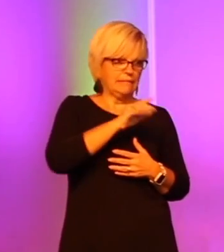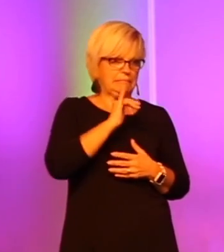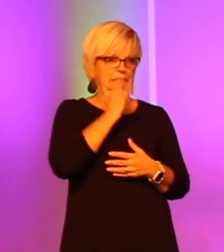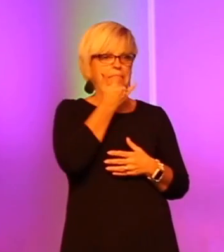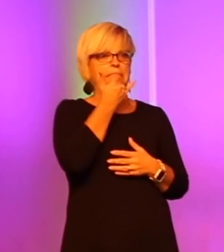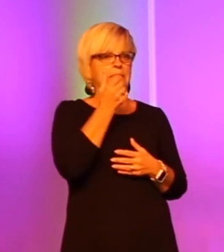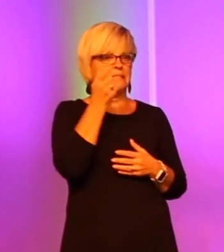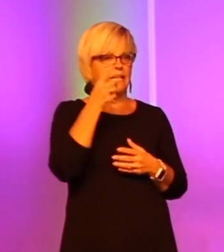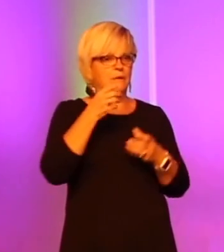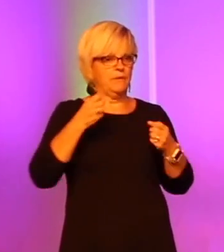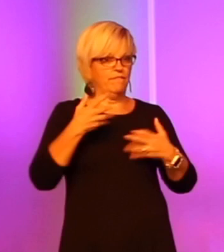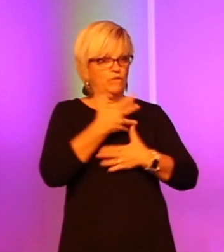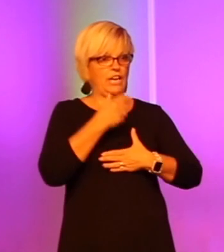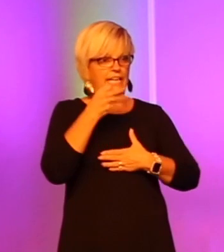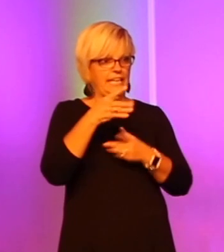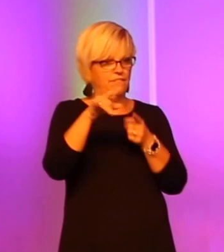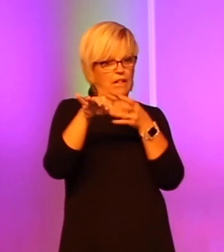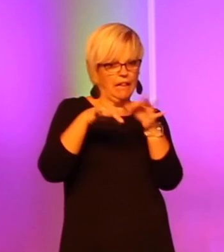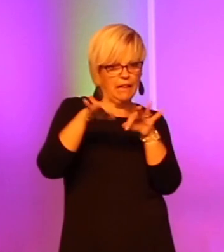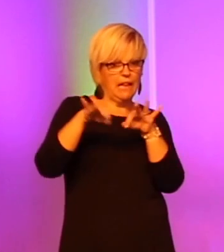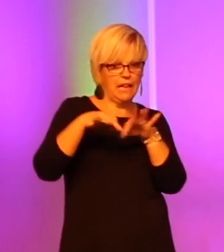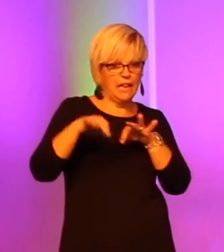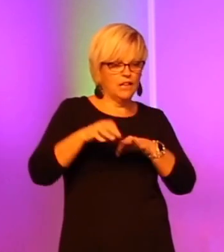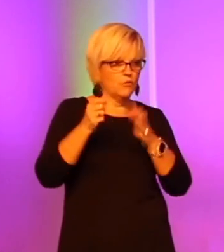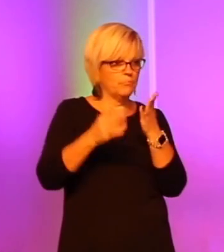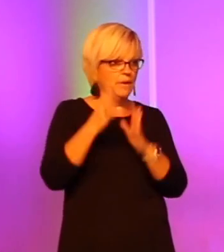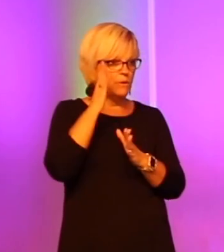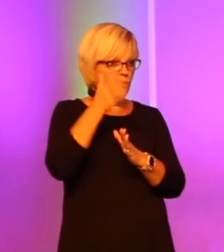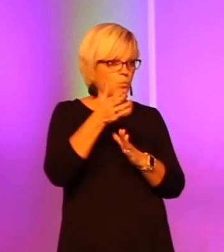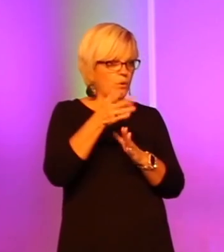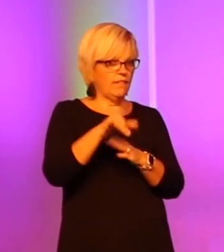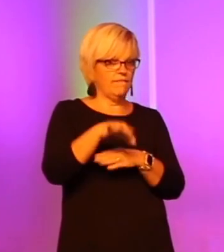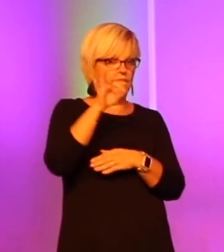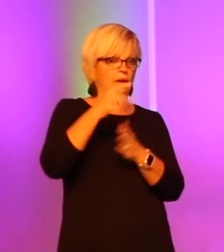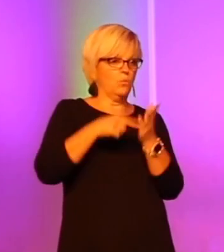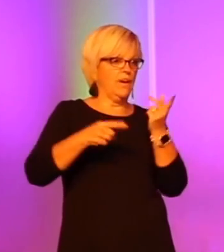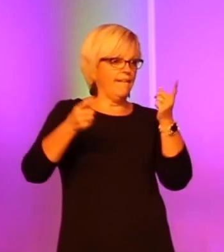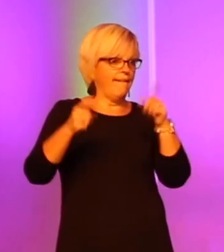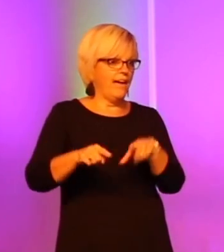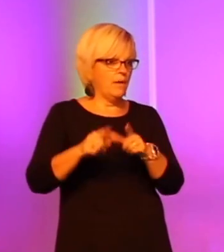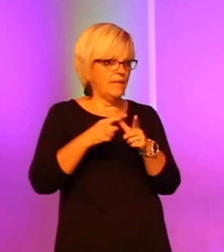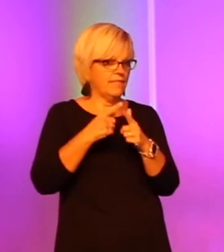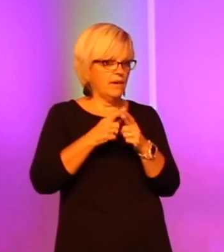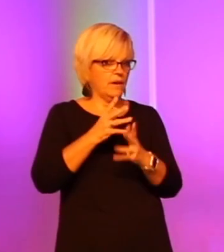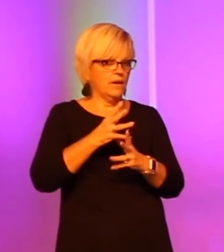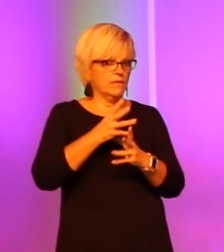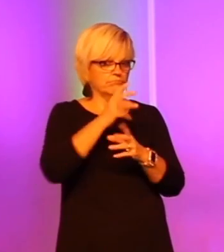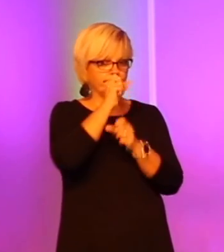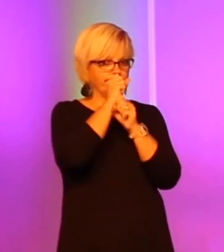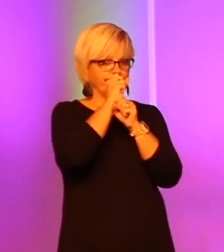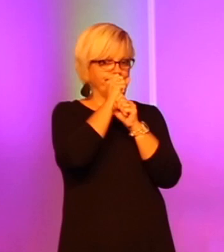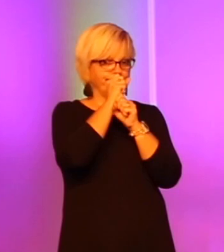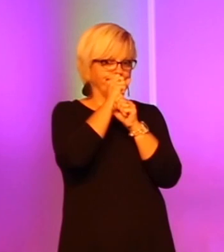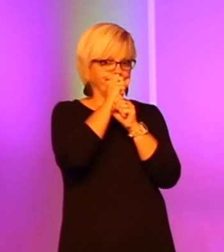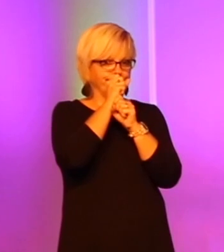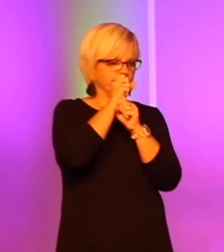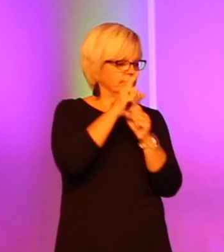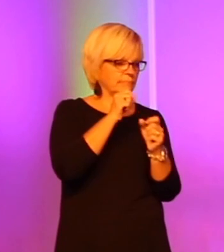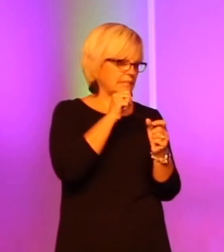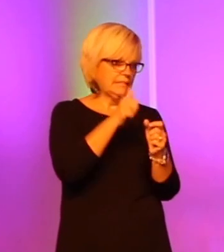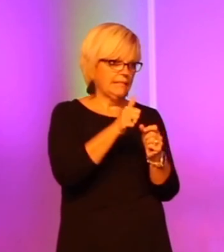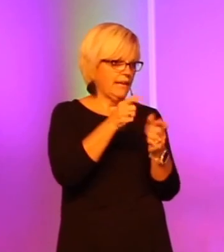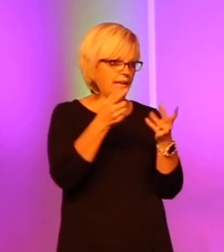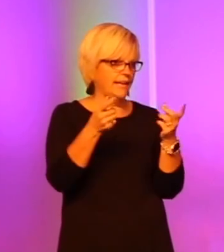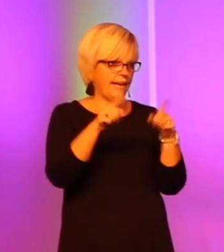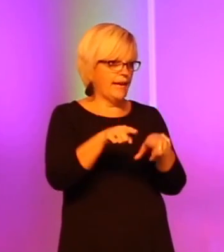give away too many details, they'll put pieces together and trace back to me. We become withdrawn. It never leads anywhere good. Sometimes